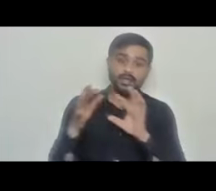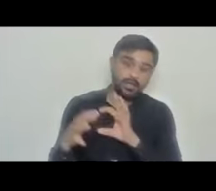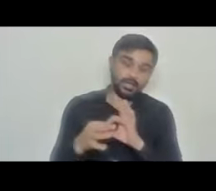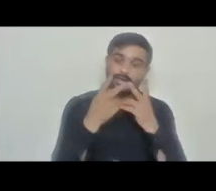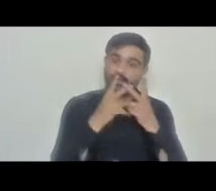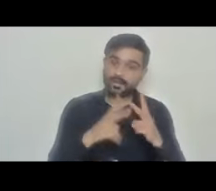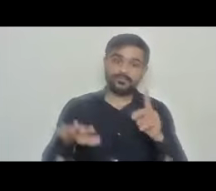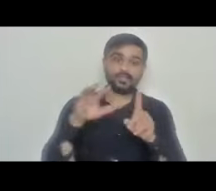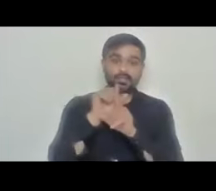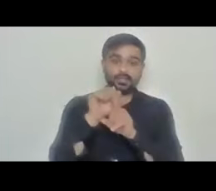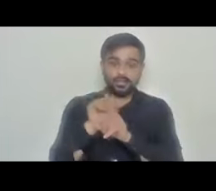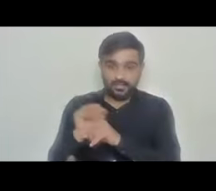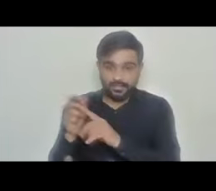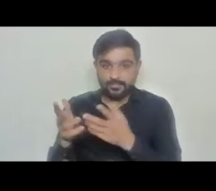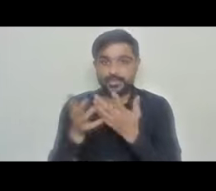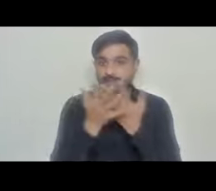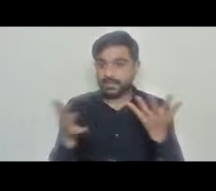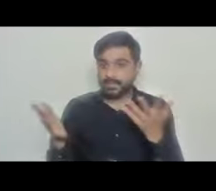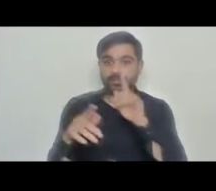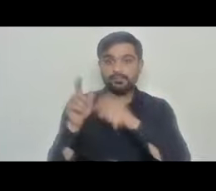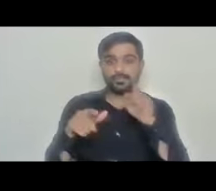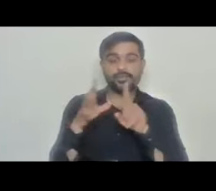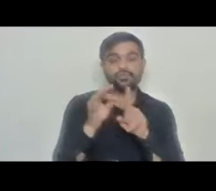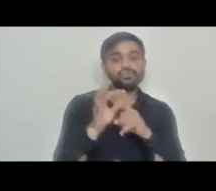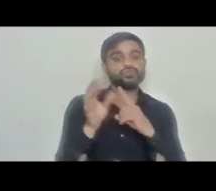to identify different kinds of things that people have talked about.